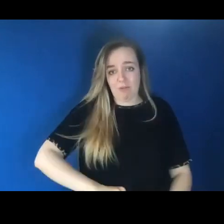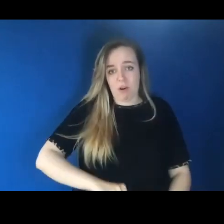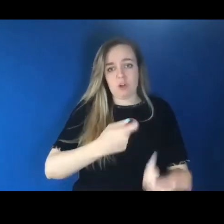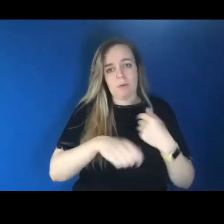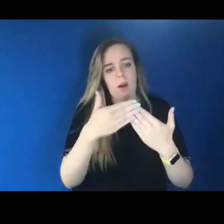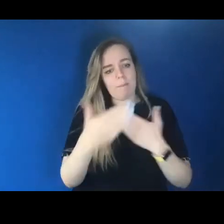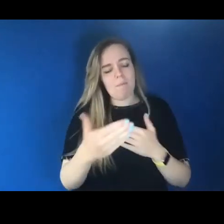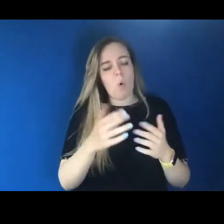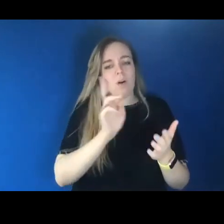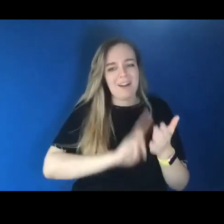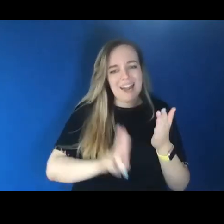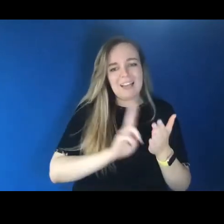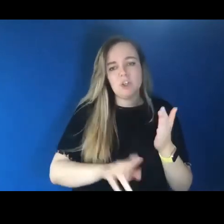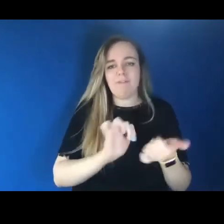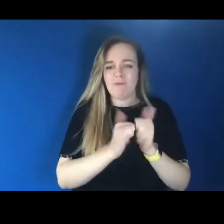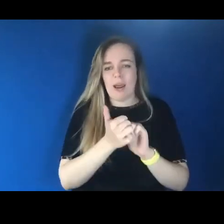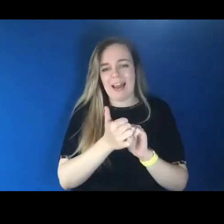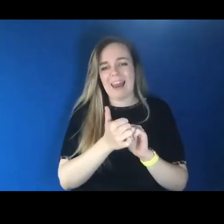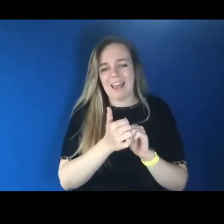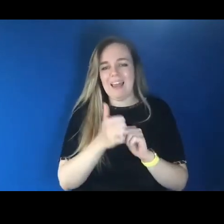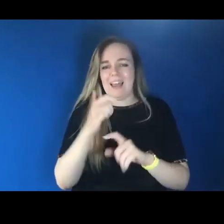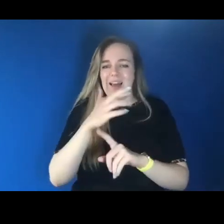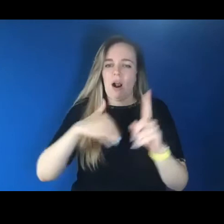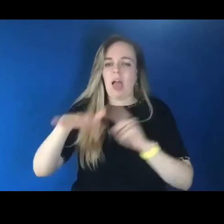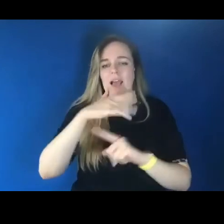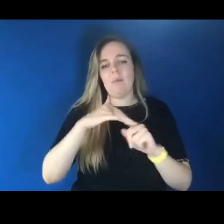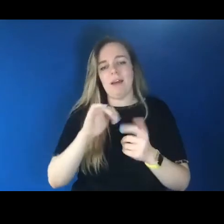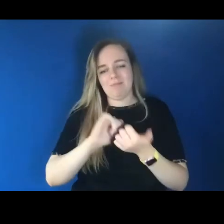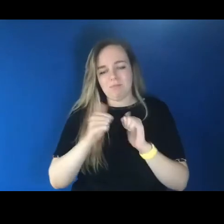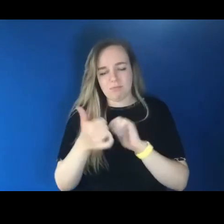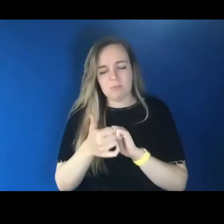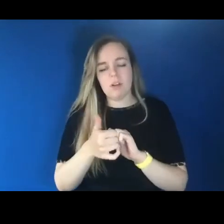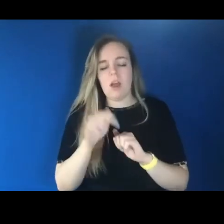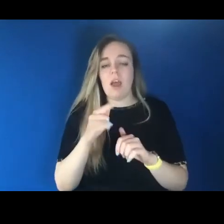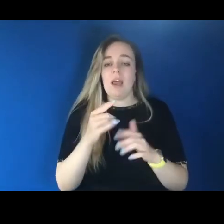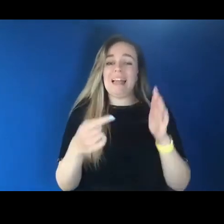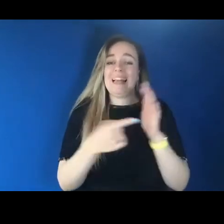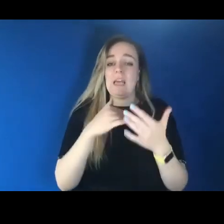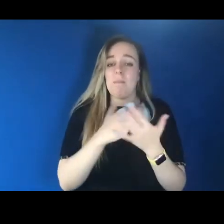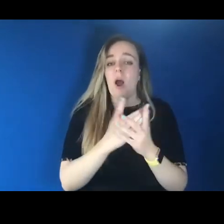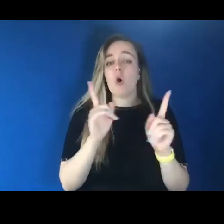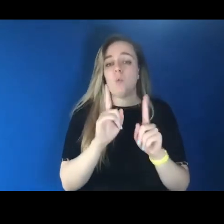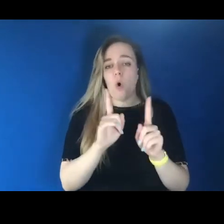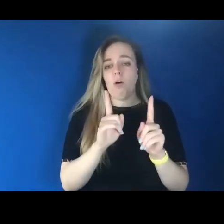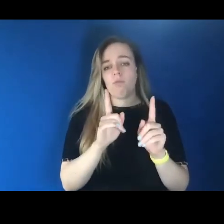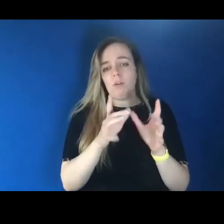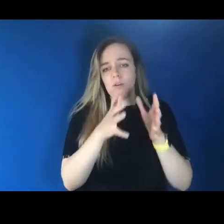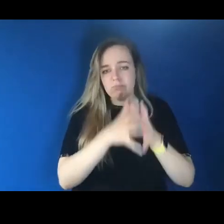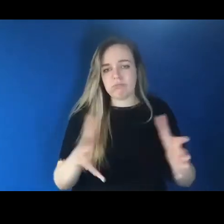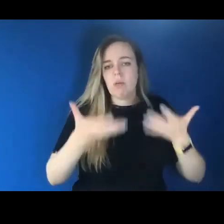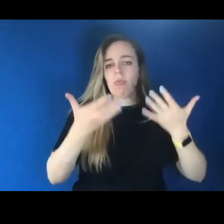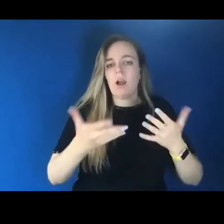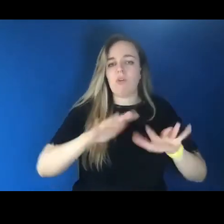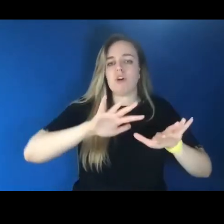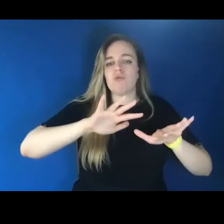and climate friendly. And a critical action as part of that is to scale up the existing rural advice